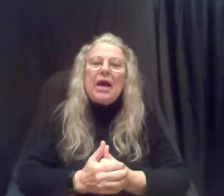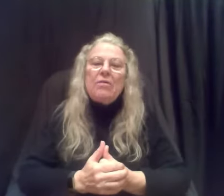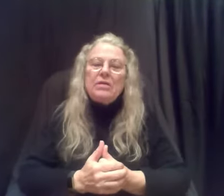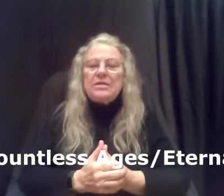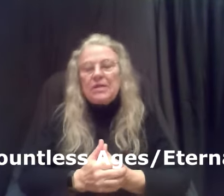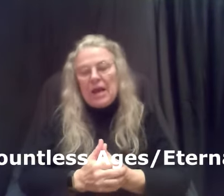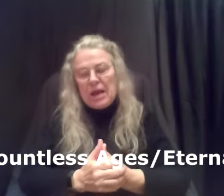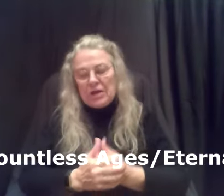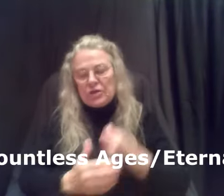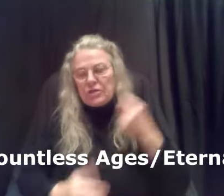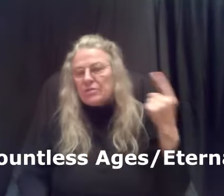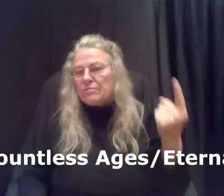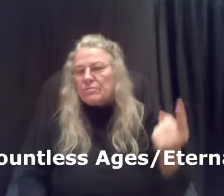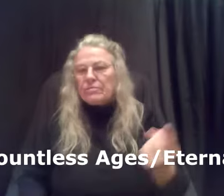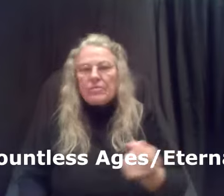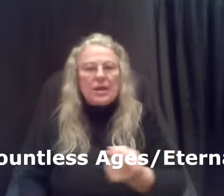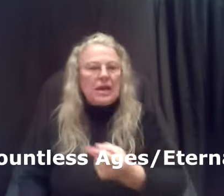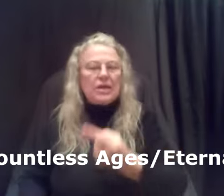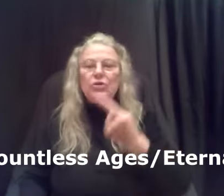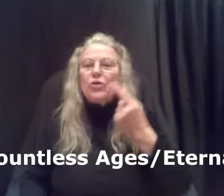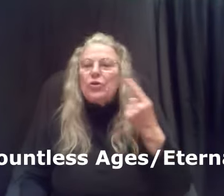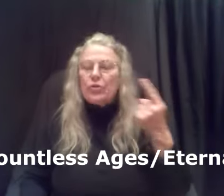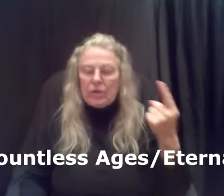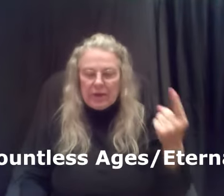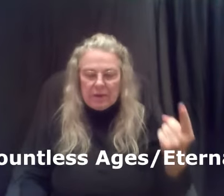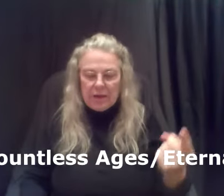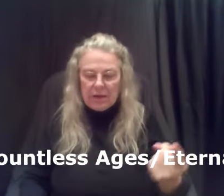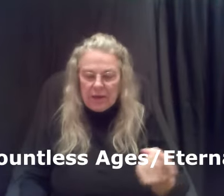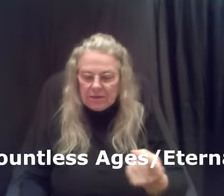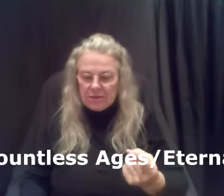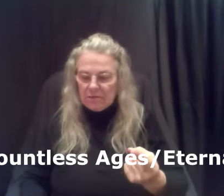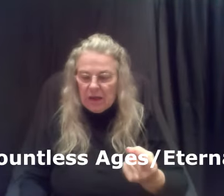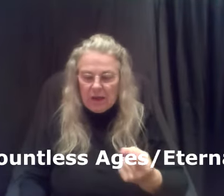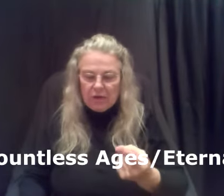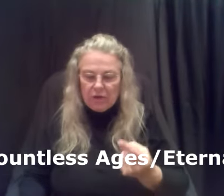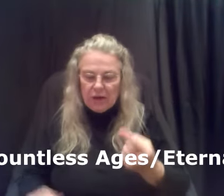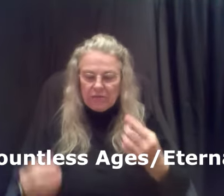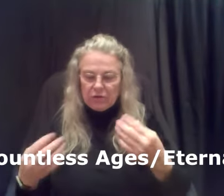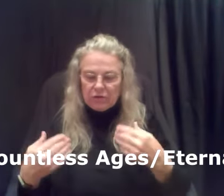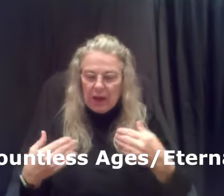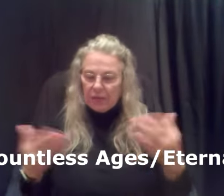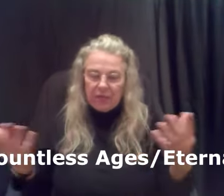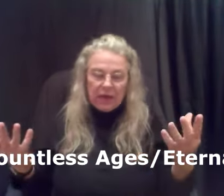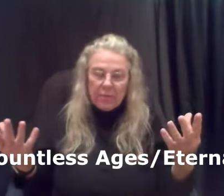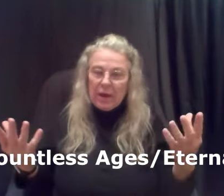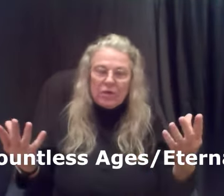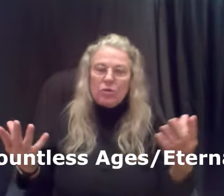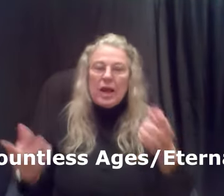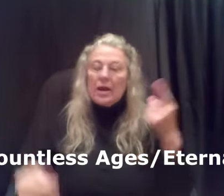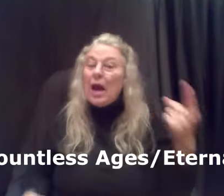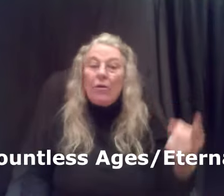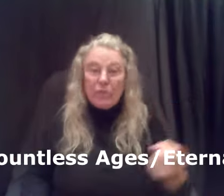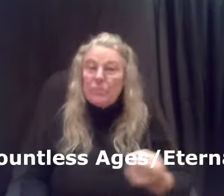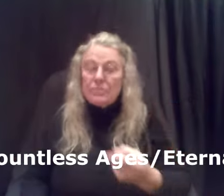Countless ages, eternally. And that's, if you stop and think about it, you can't count them, so it